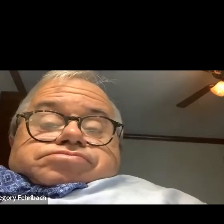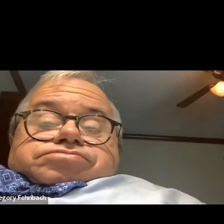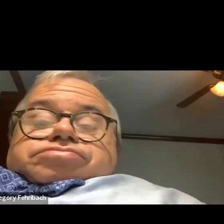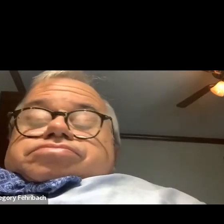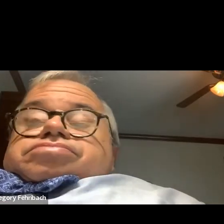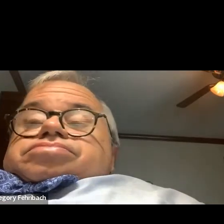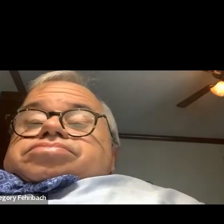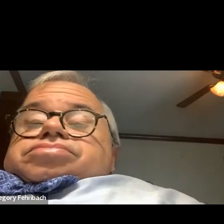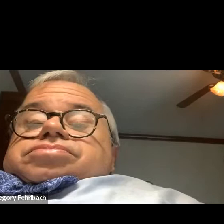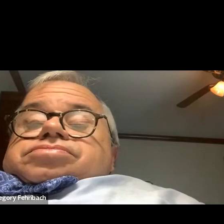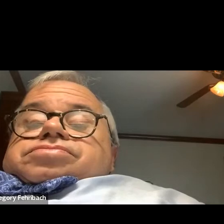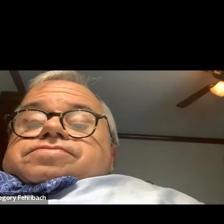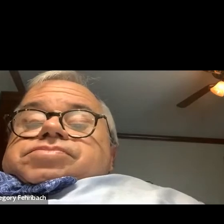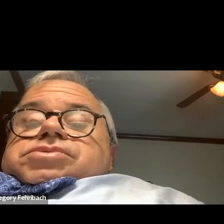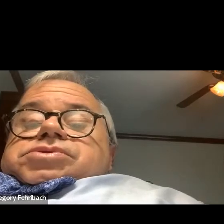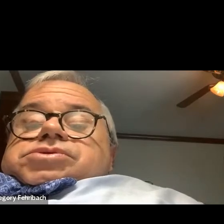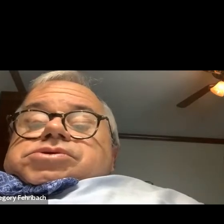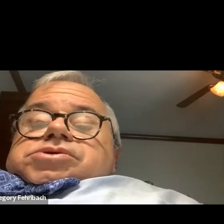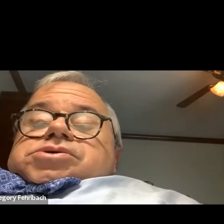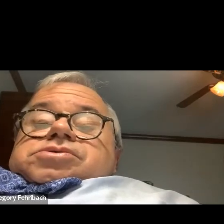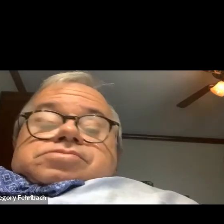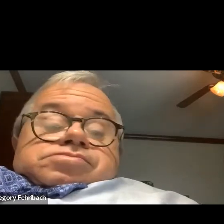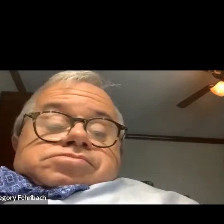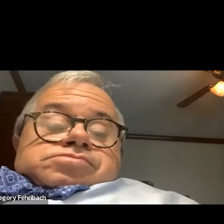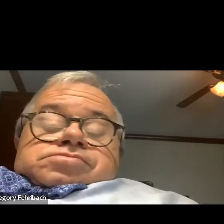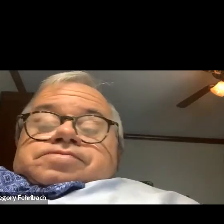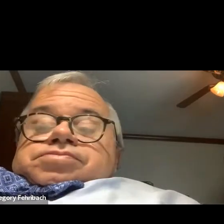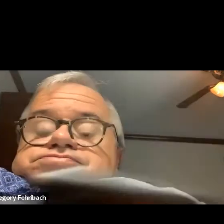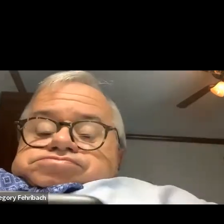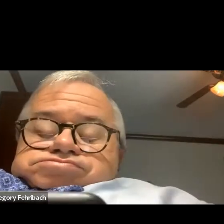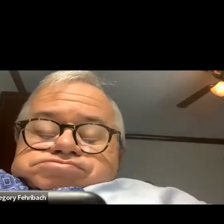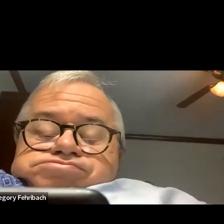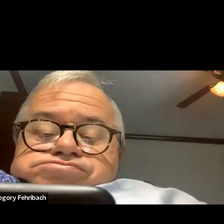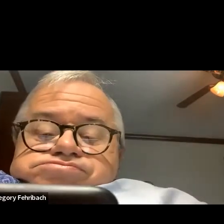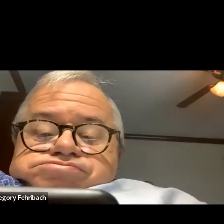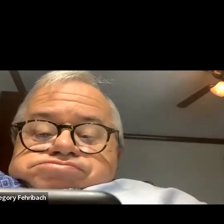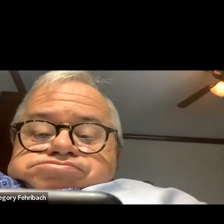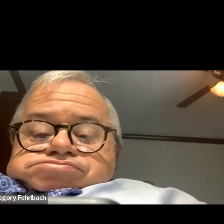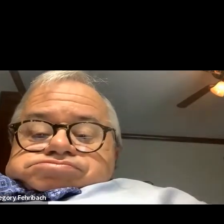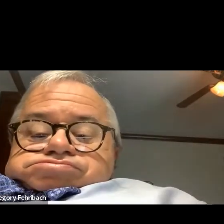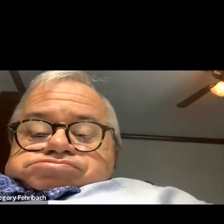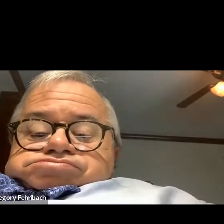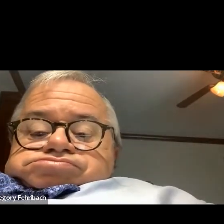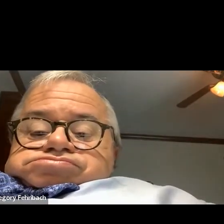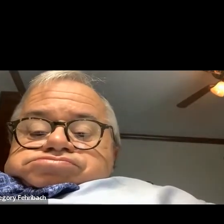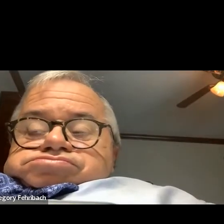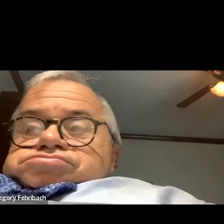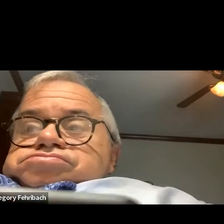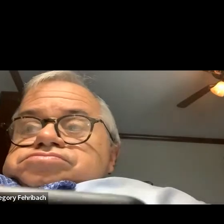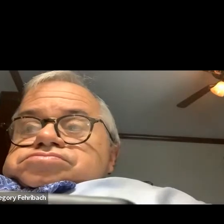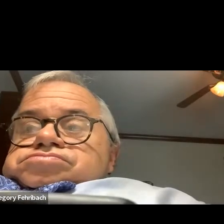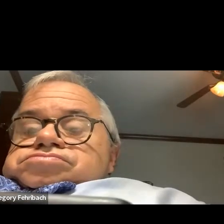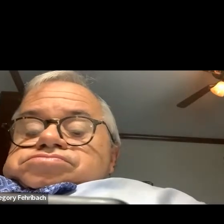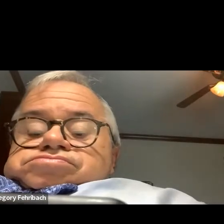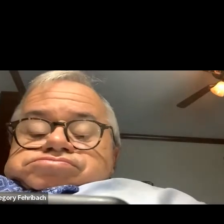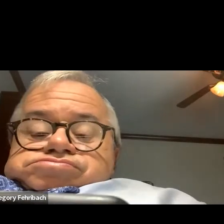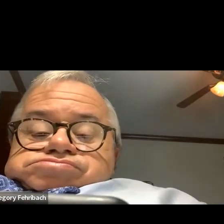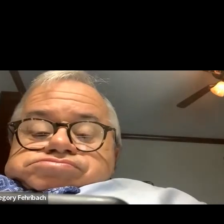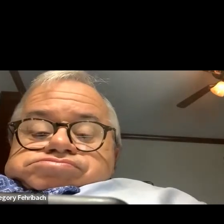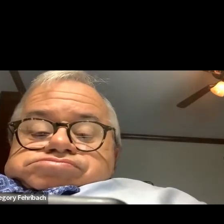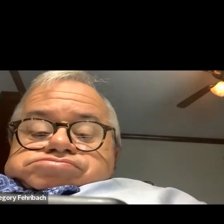phone. And Department of Commerce is represented by liaison Larry Beat with